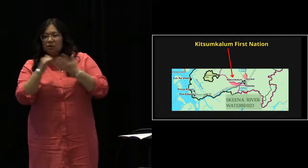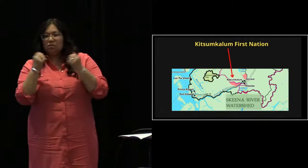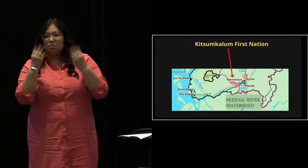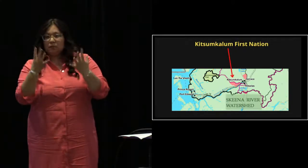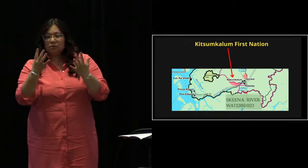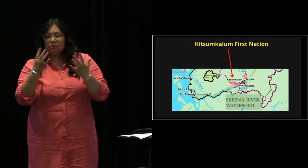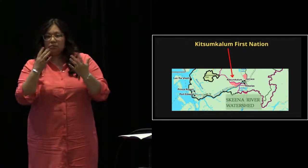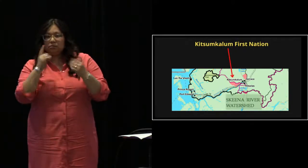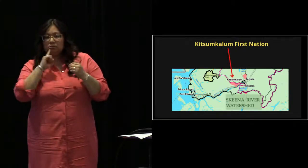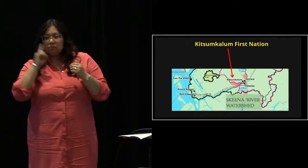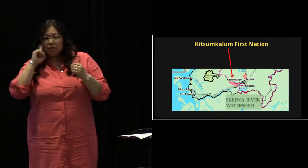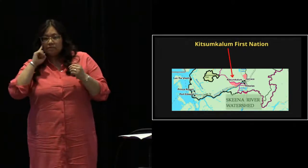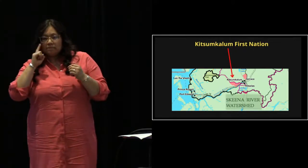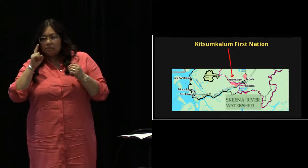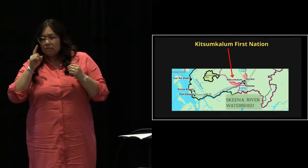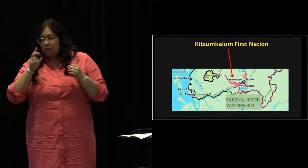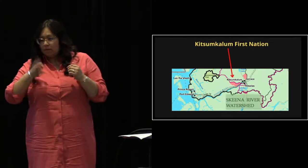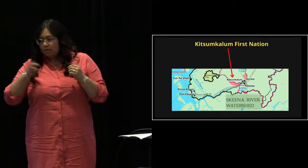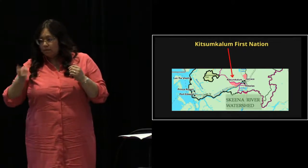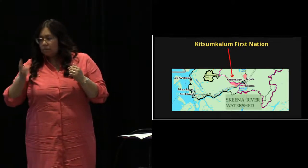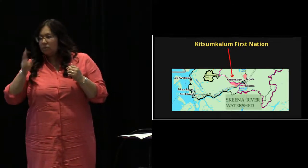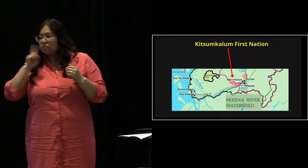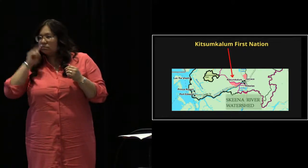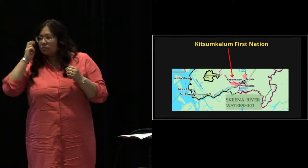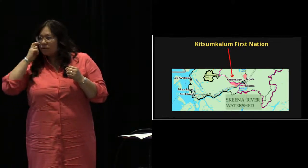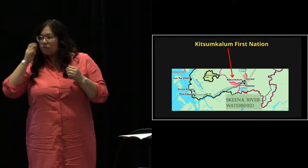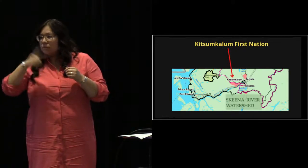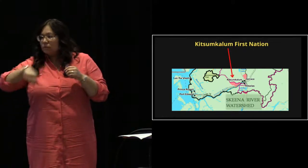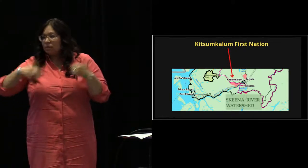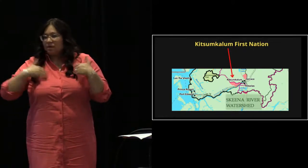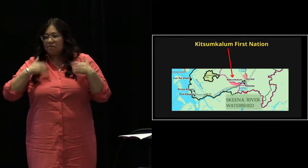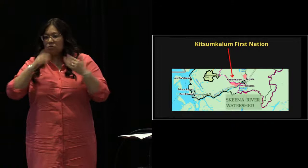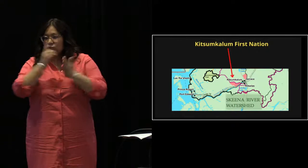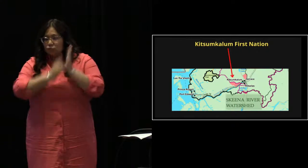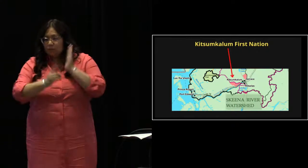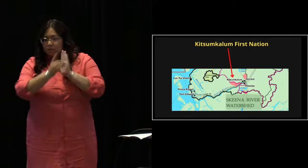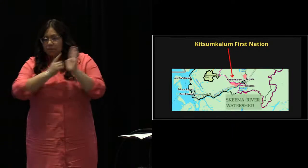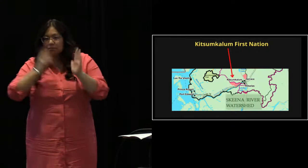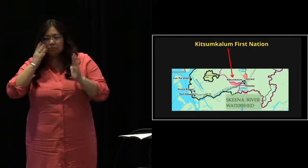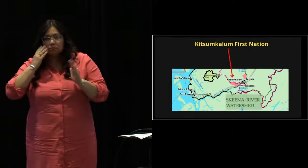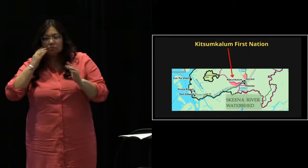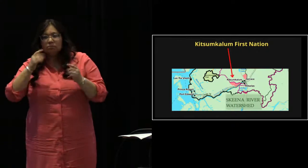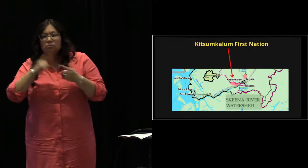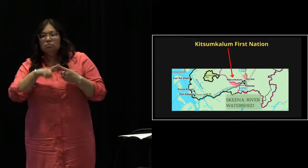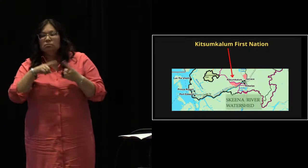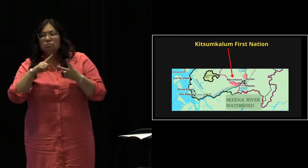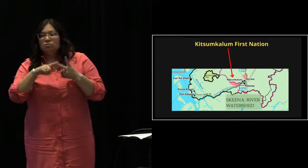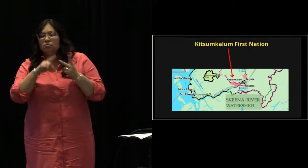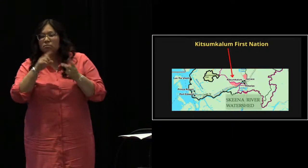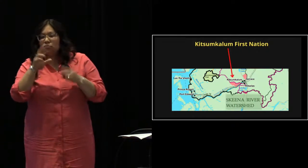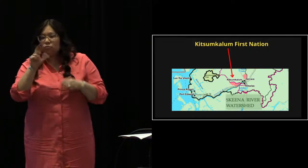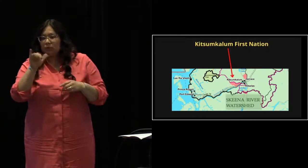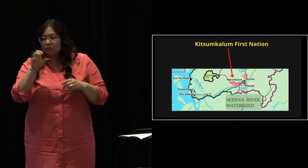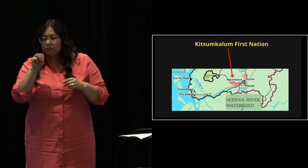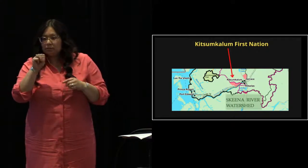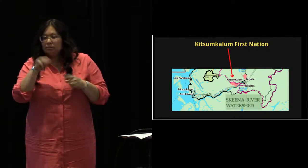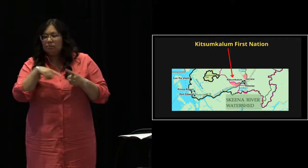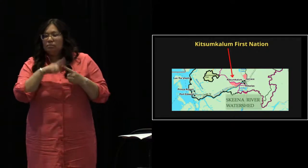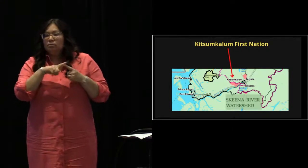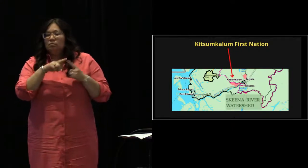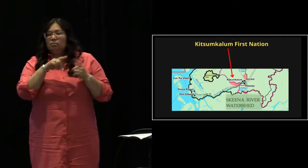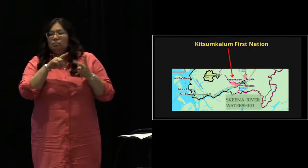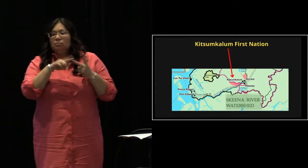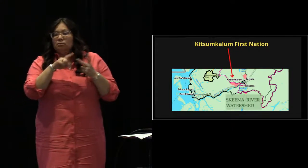There are not many people to provide that service. So there are many deaf and hard of hearing individuals in the north,